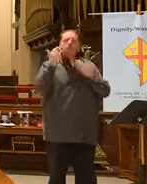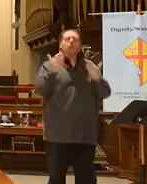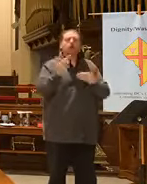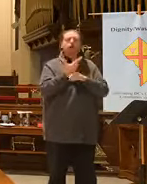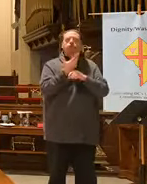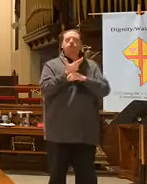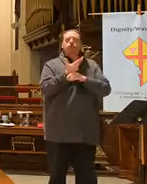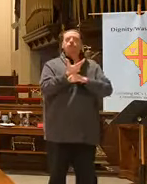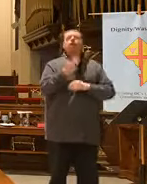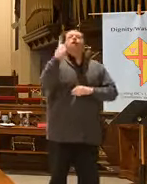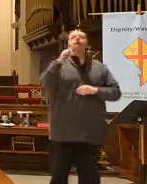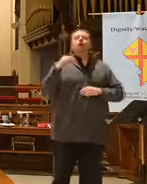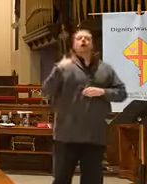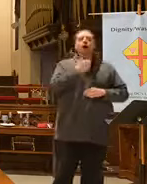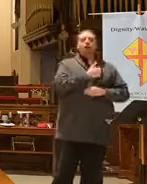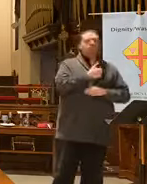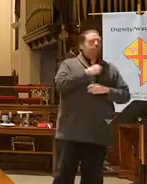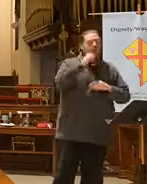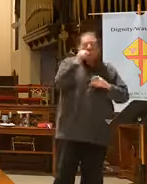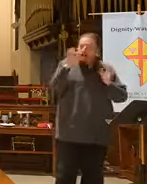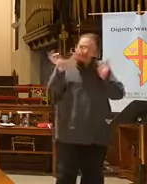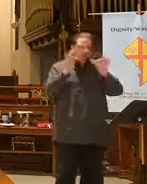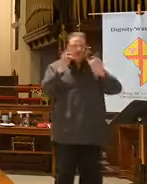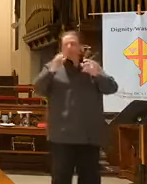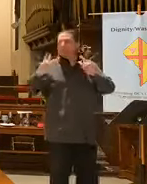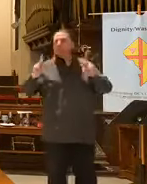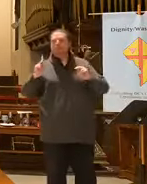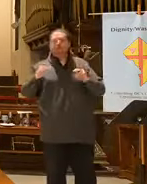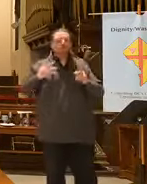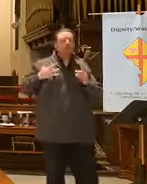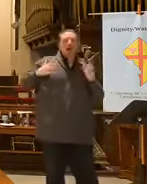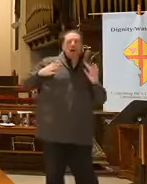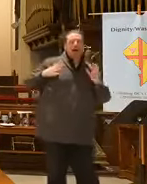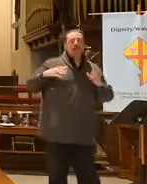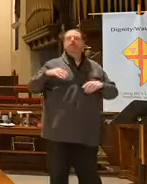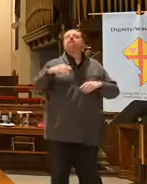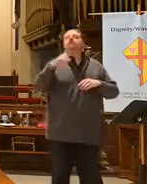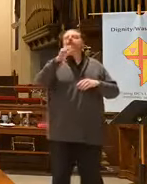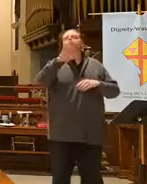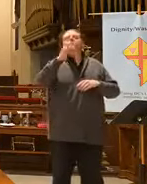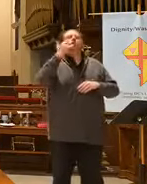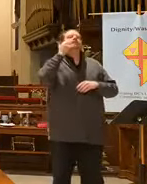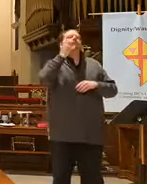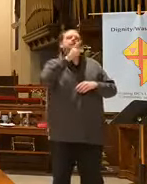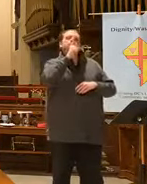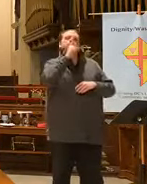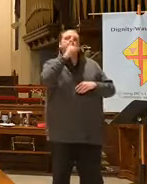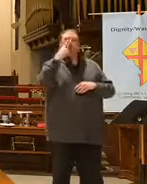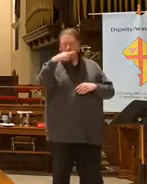And in order that there are no interruptions during our service, please silence any devices. Also,